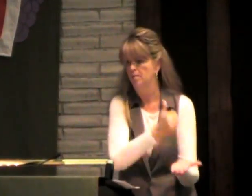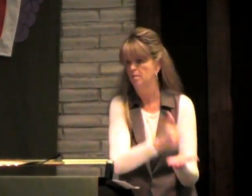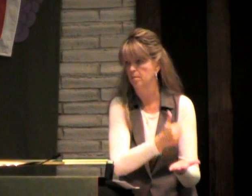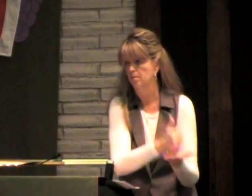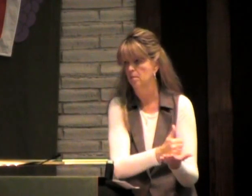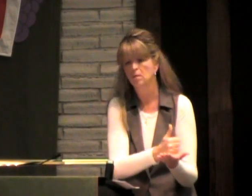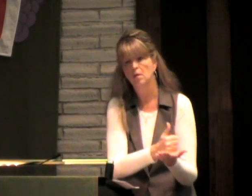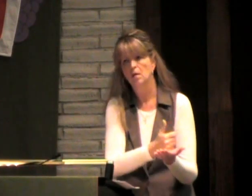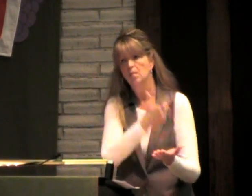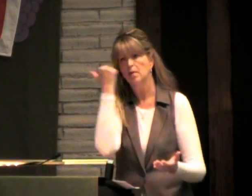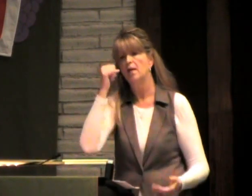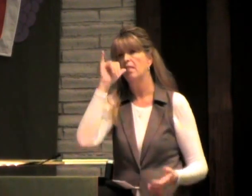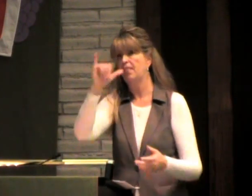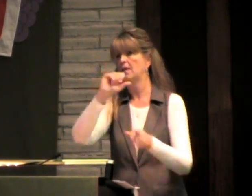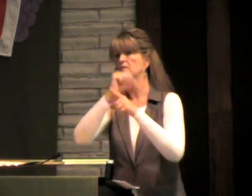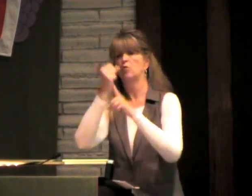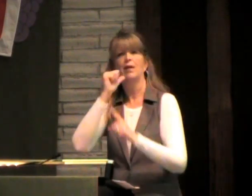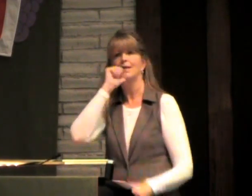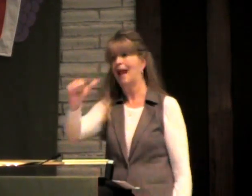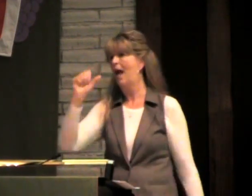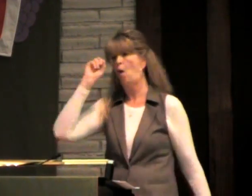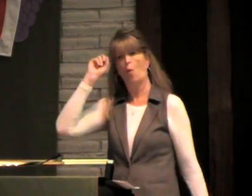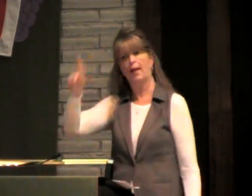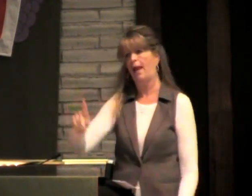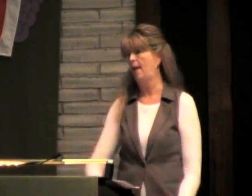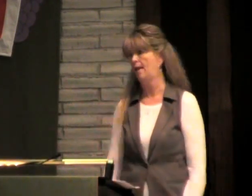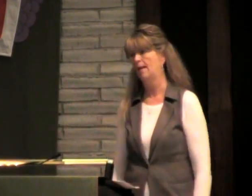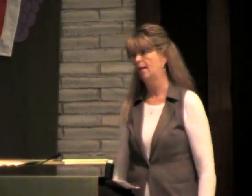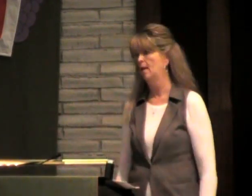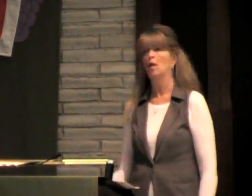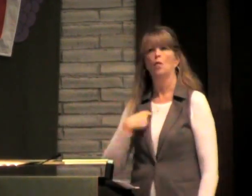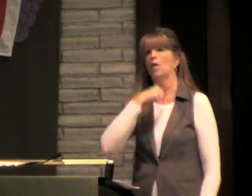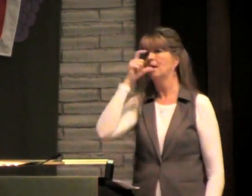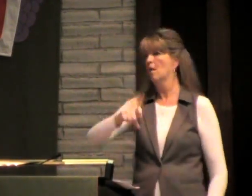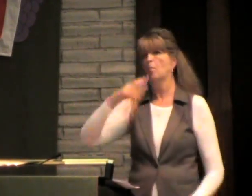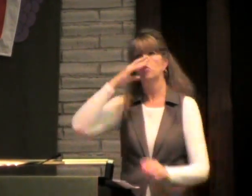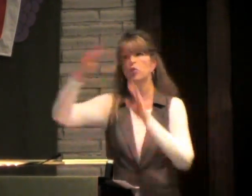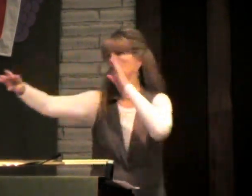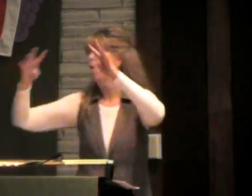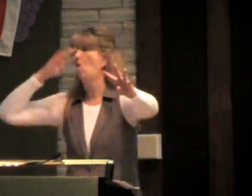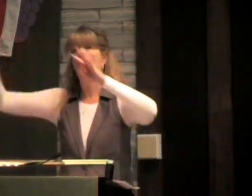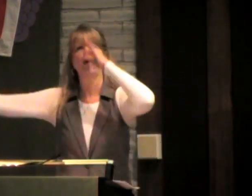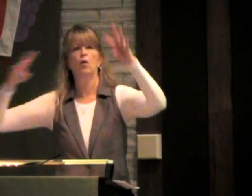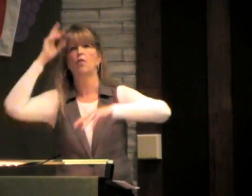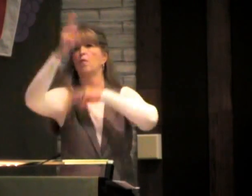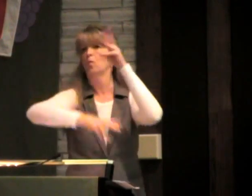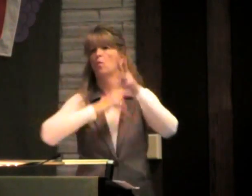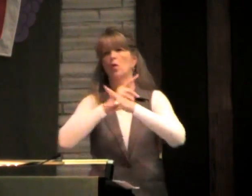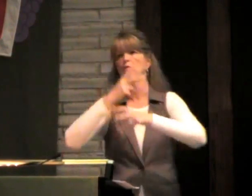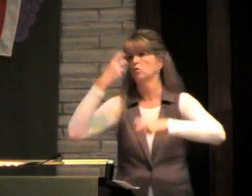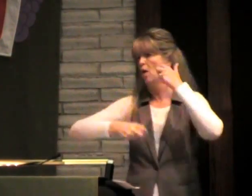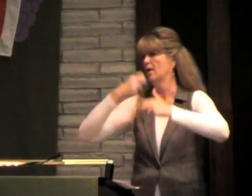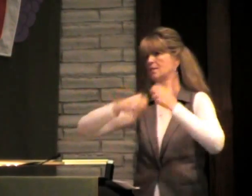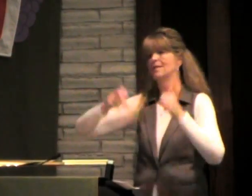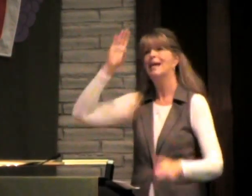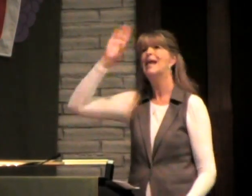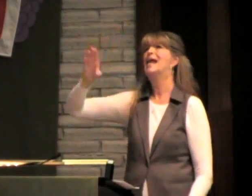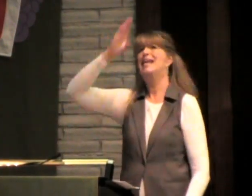And we know that God expects us to provide assistance because we know those type of situations are not okay,